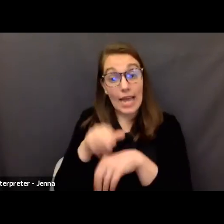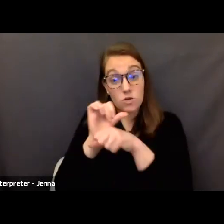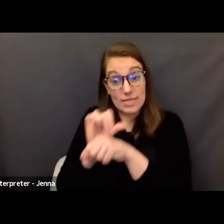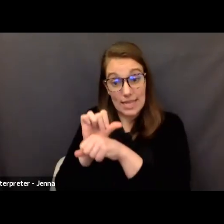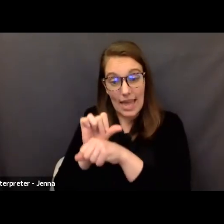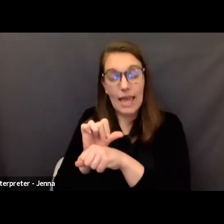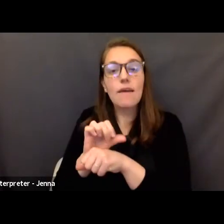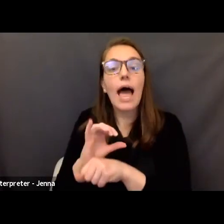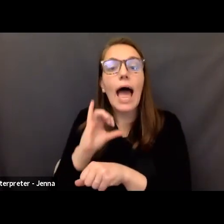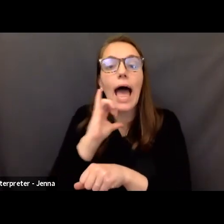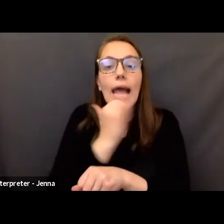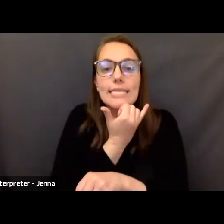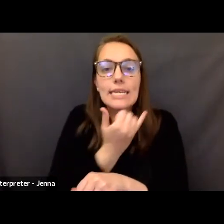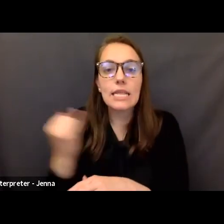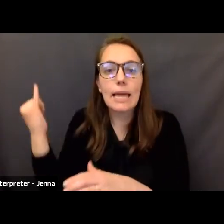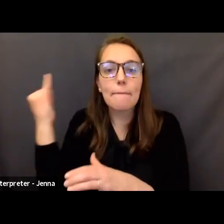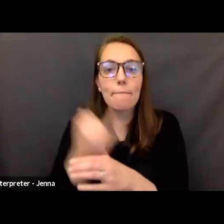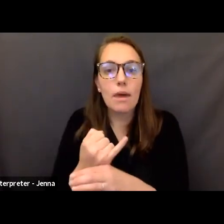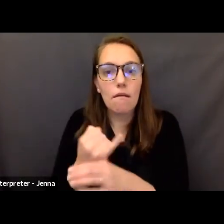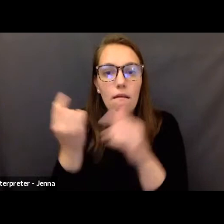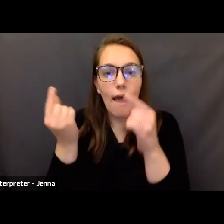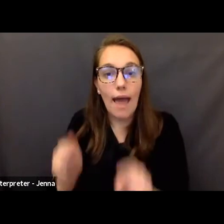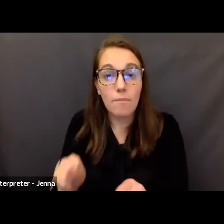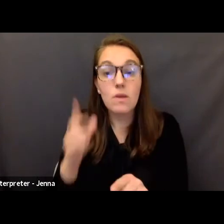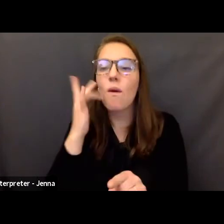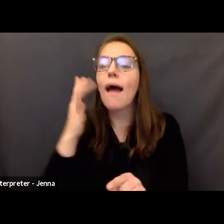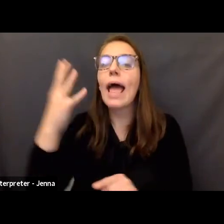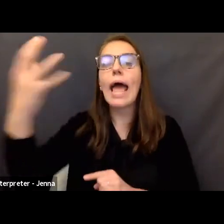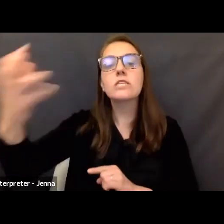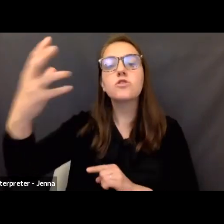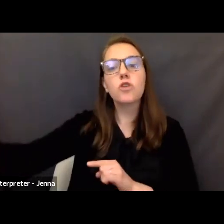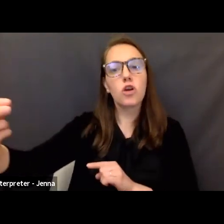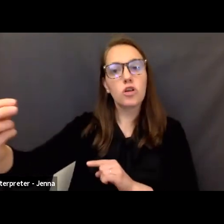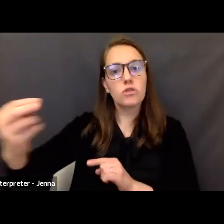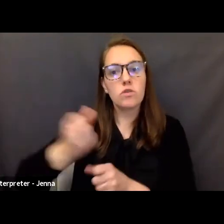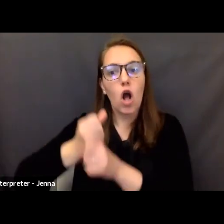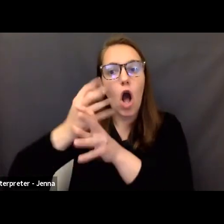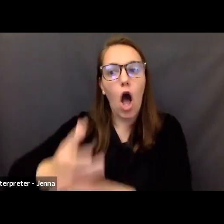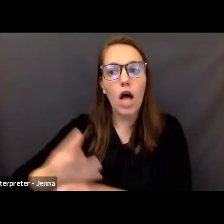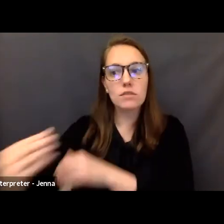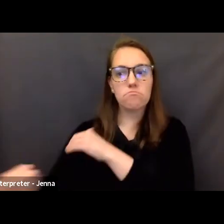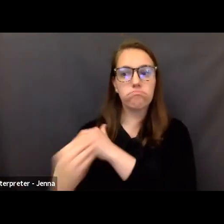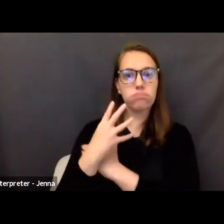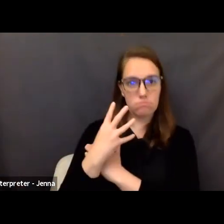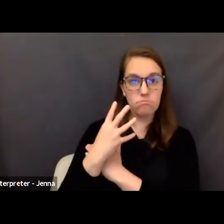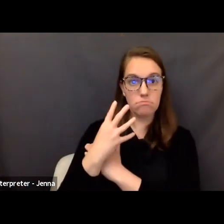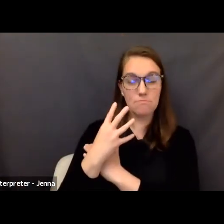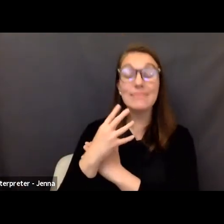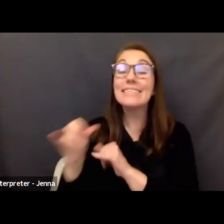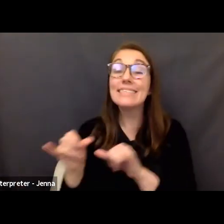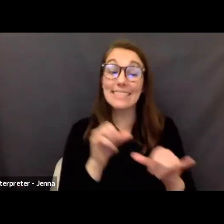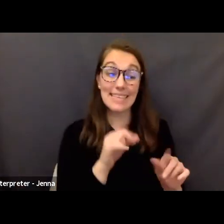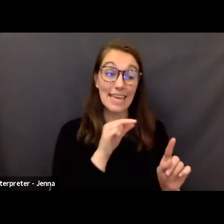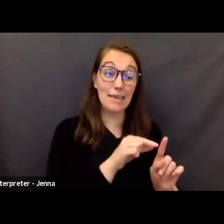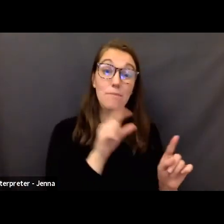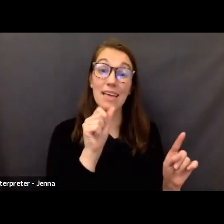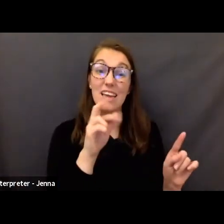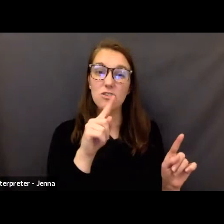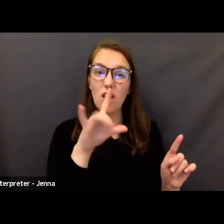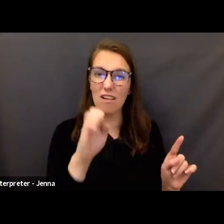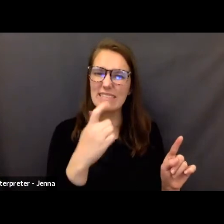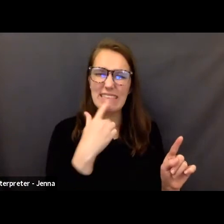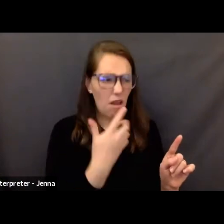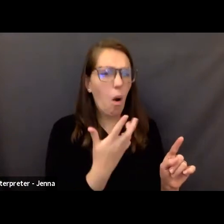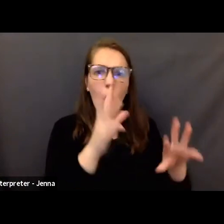accidentally impaired because of some external cause, in the same way that Aristotle thinks the differences of regional climate can have an